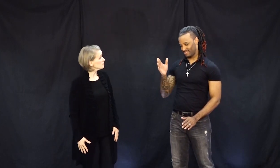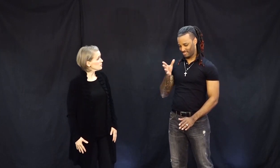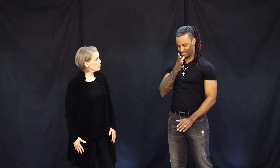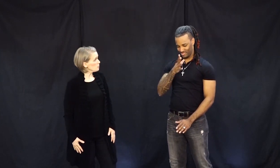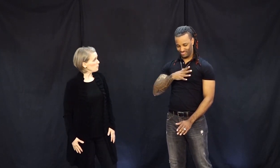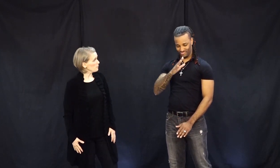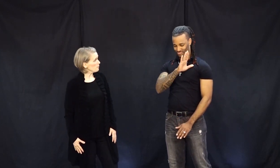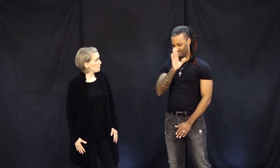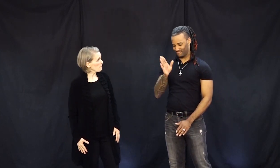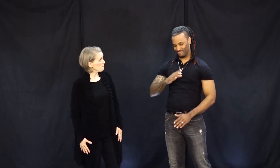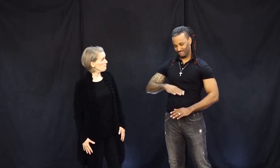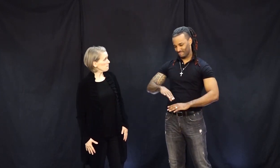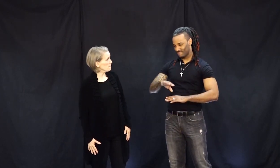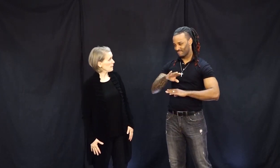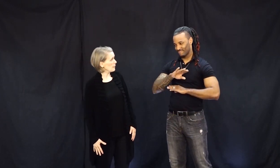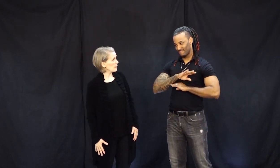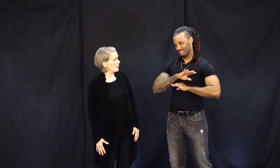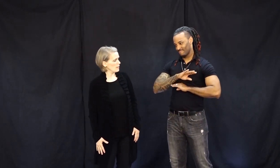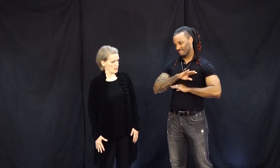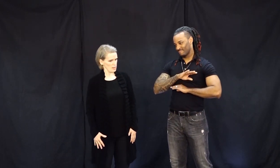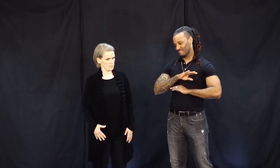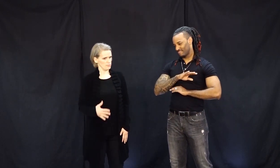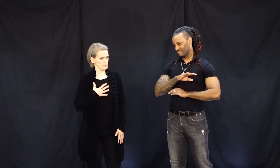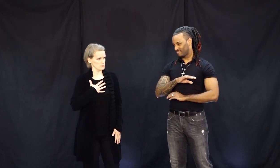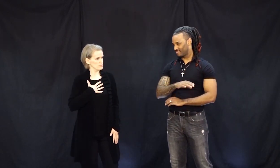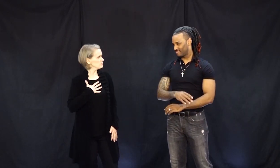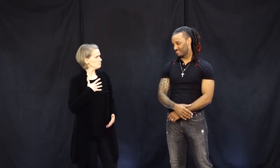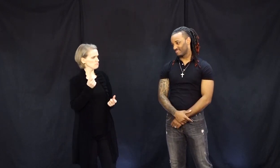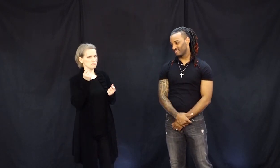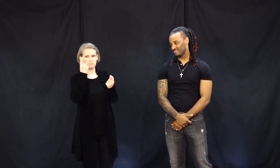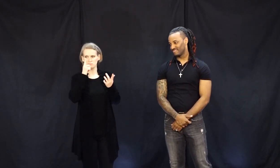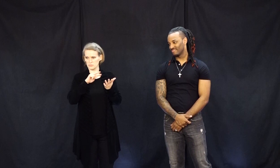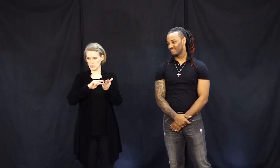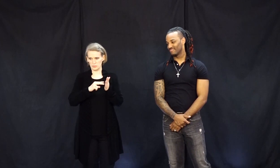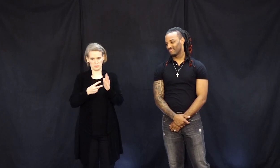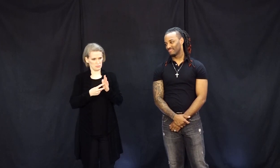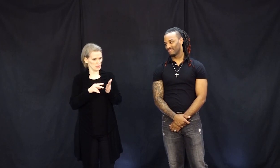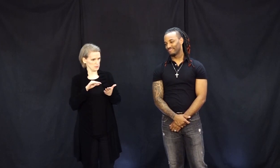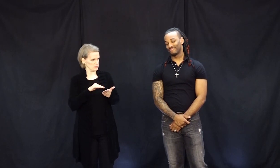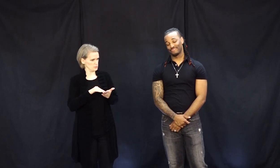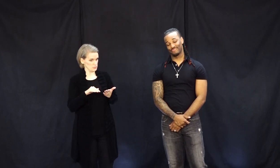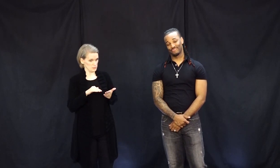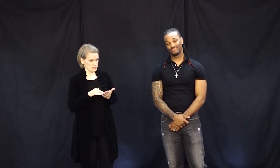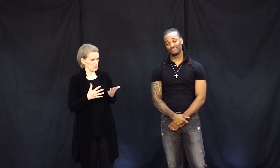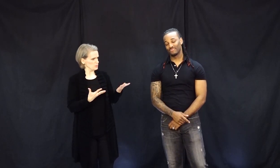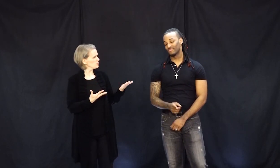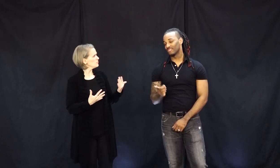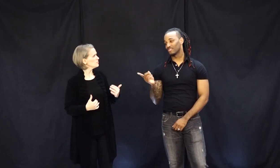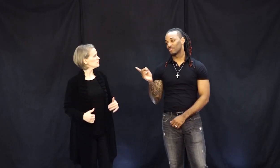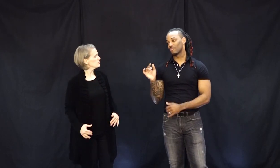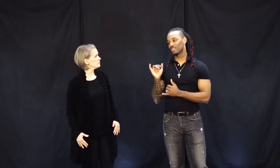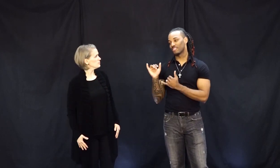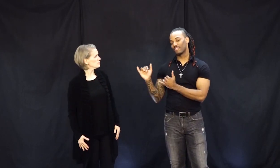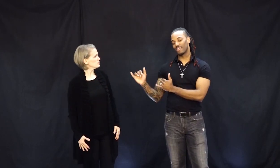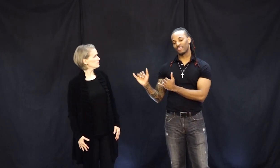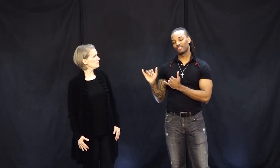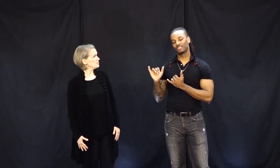as a woman who has never been satisfied. I'm sure I don't know what you mean. You forget yourself. You're like